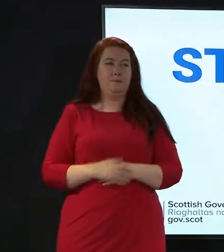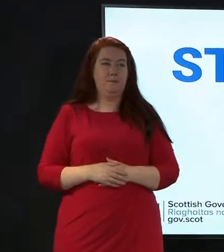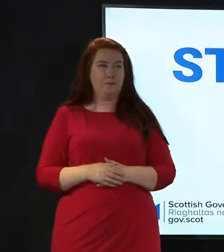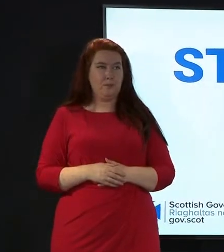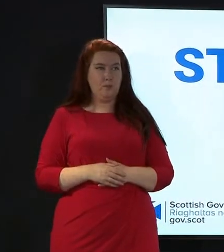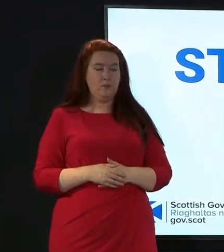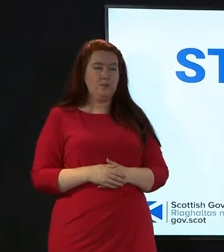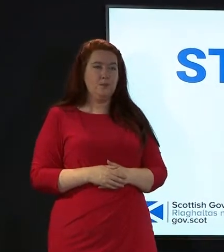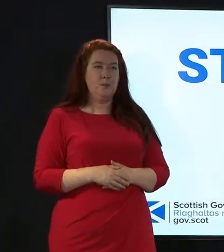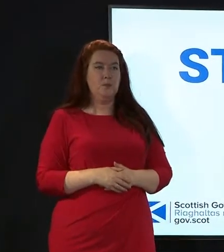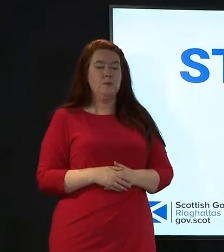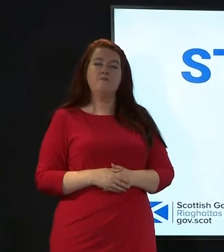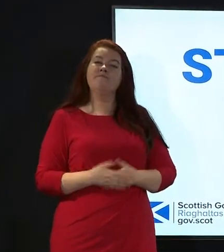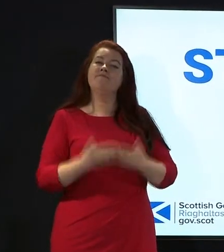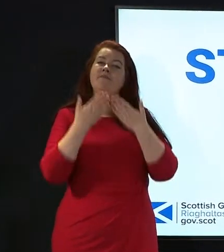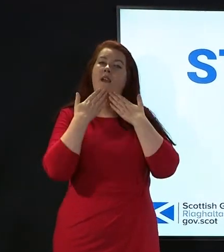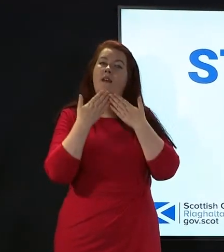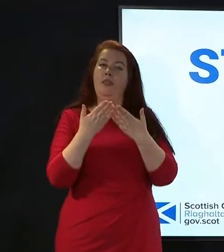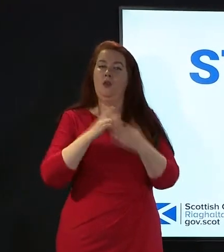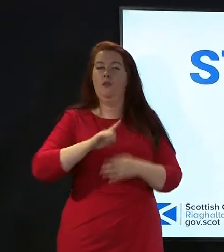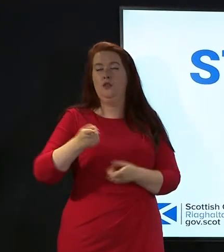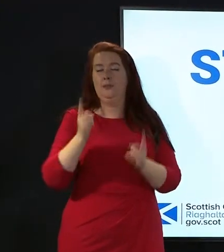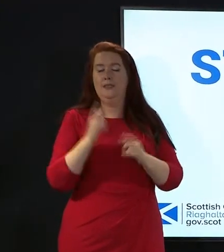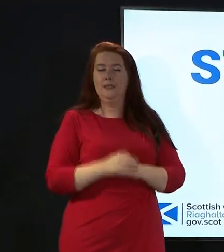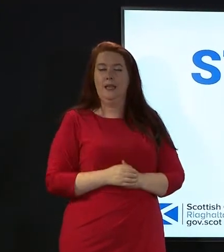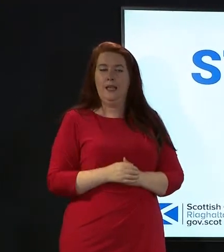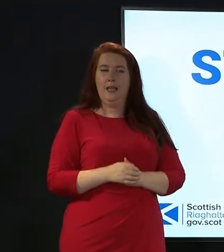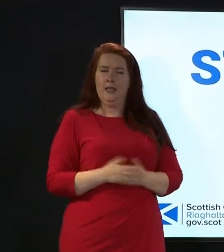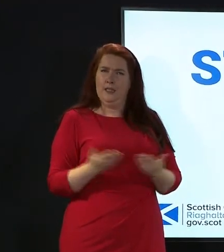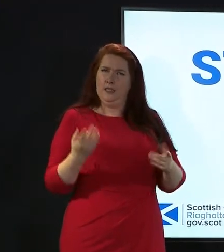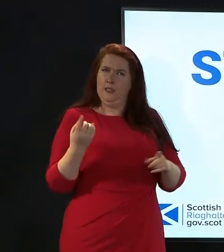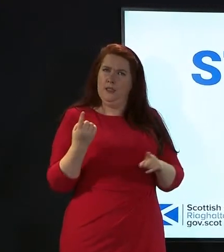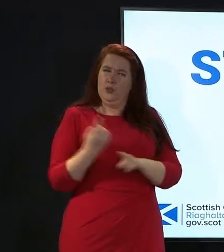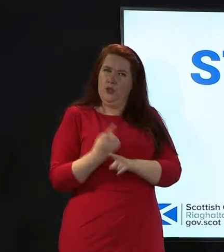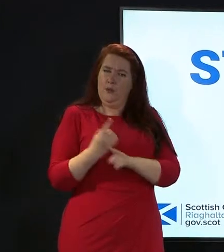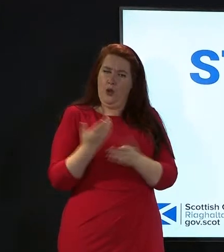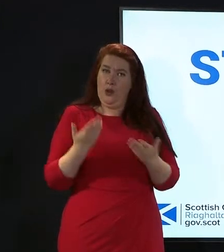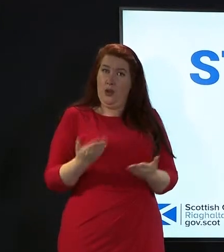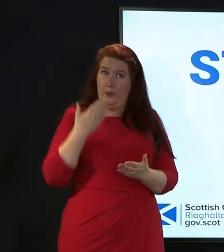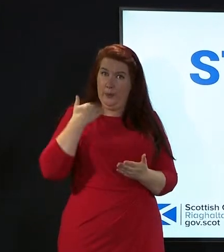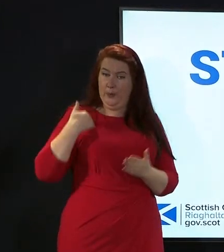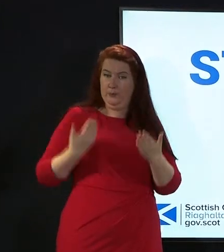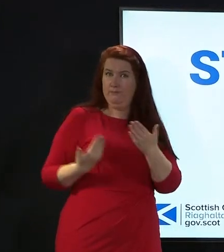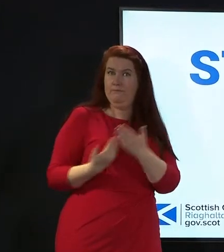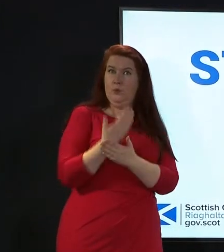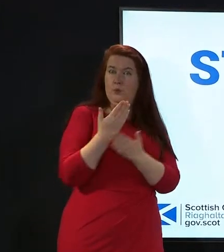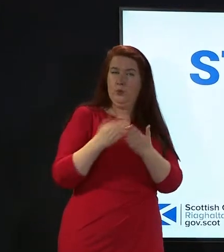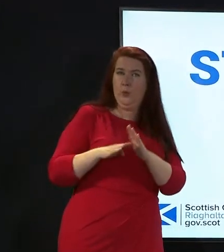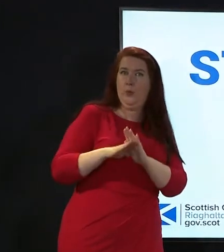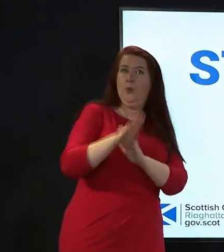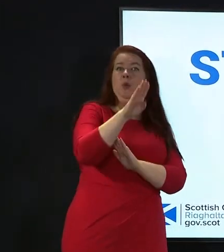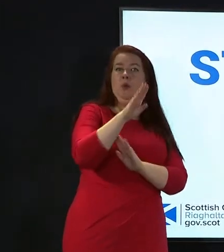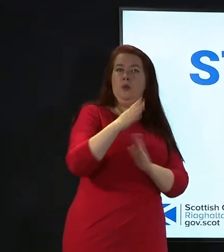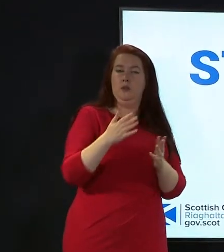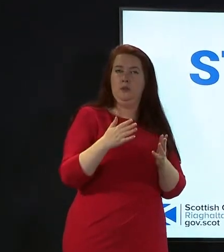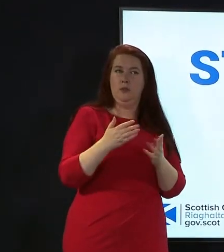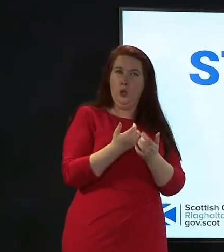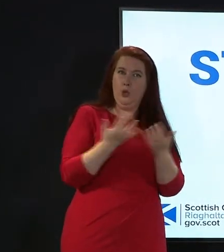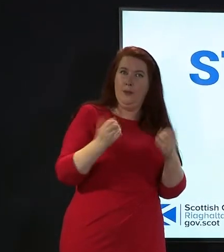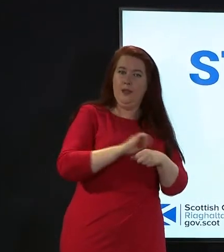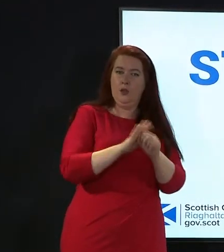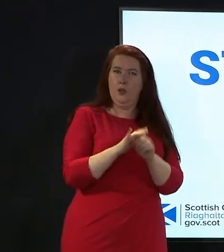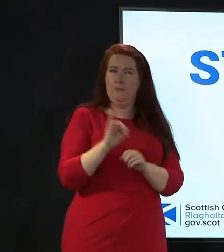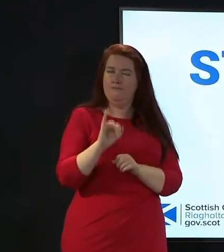Thanks, First Minister. In terms of this recent surge we're having in cases and the potential link to people coming together to